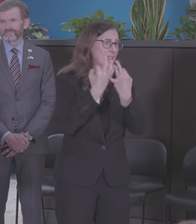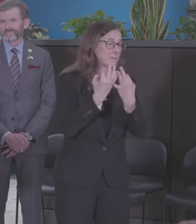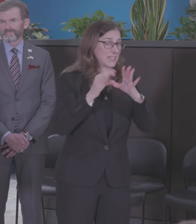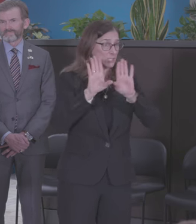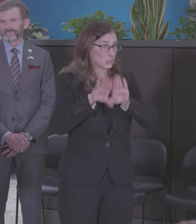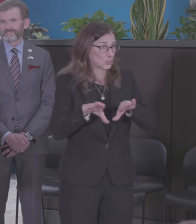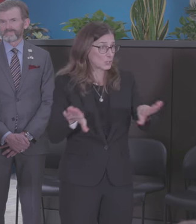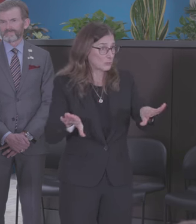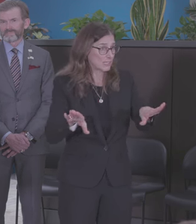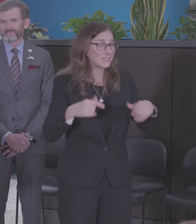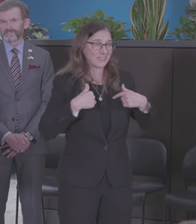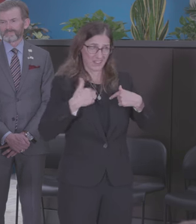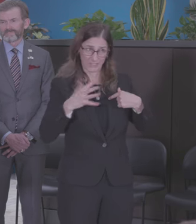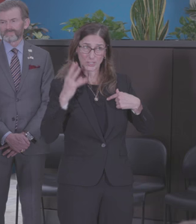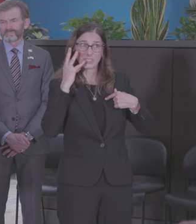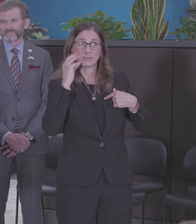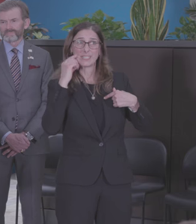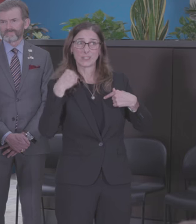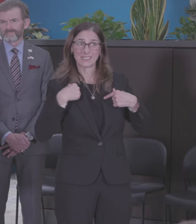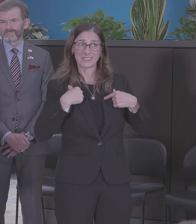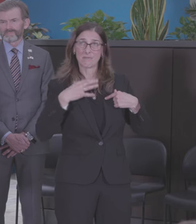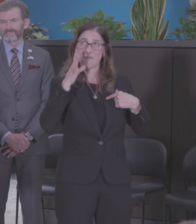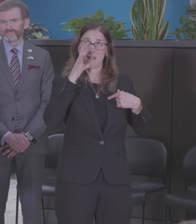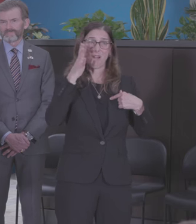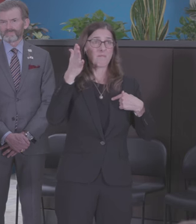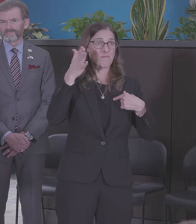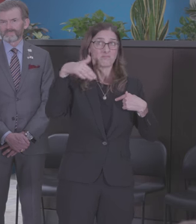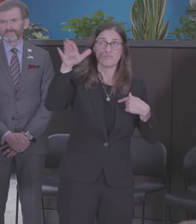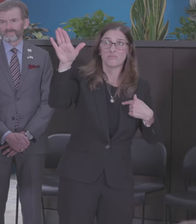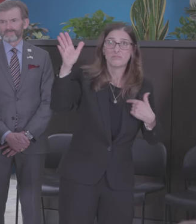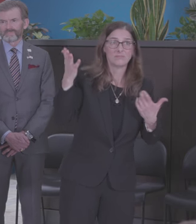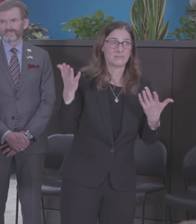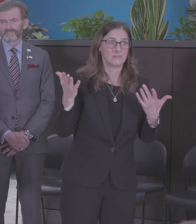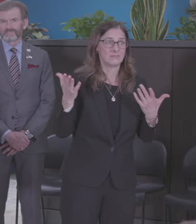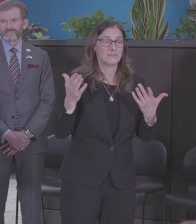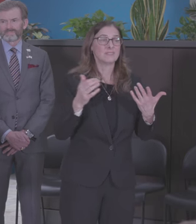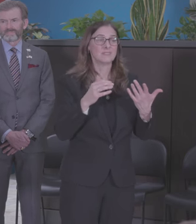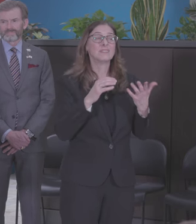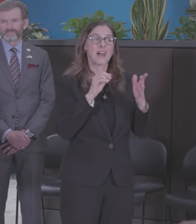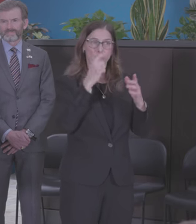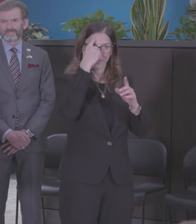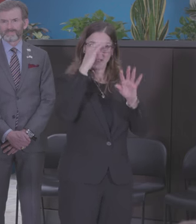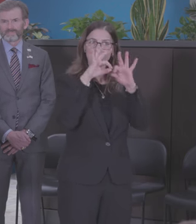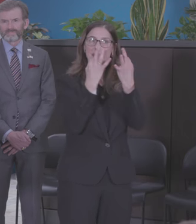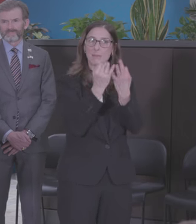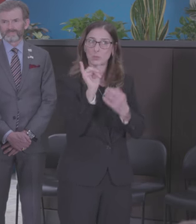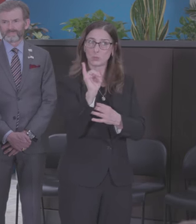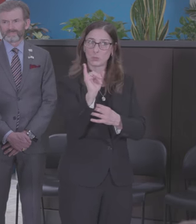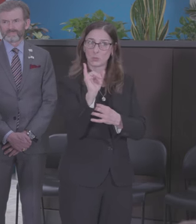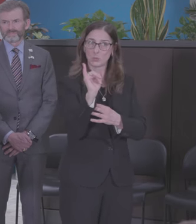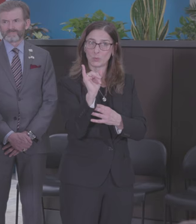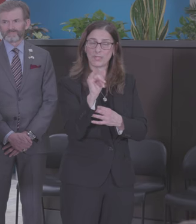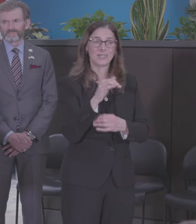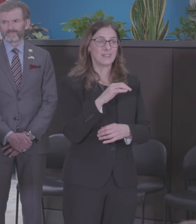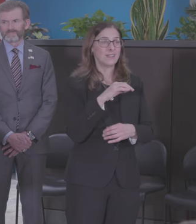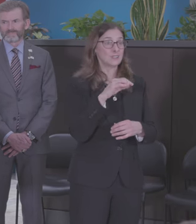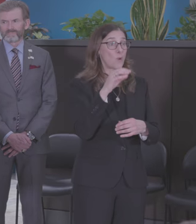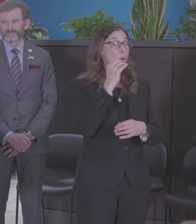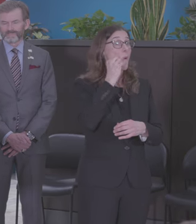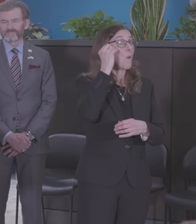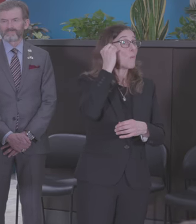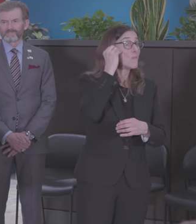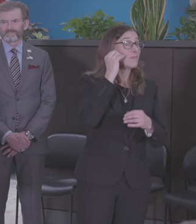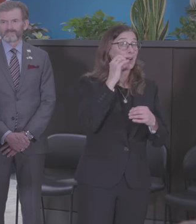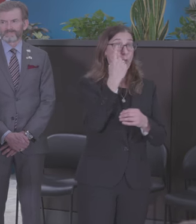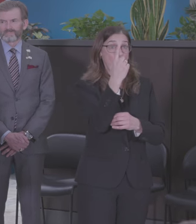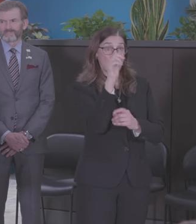that veteran also includes them. So I appreciate also when we think about the housing, the units, not just small one SRO units, but looking at